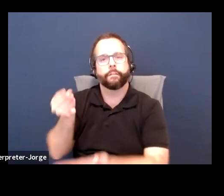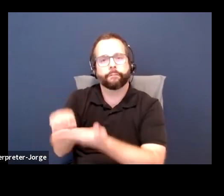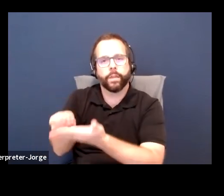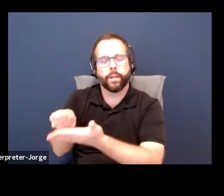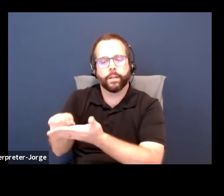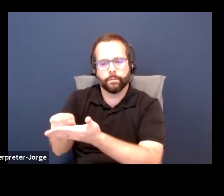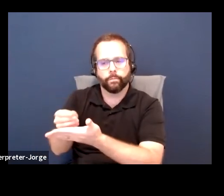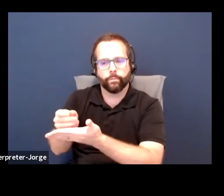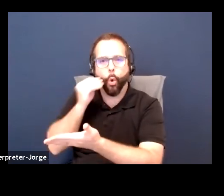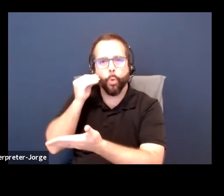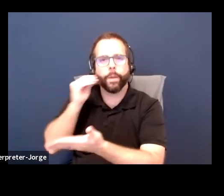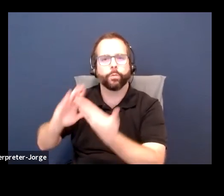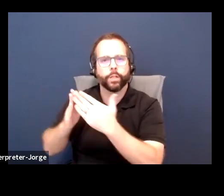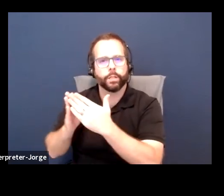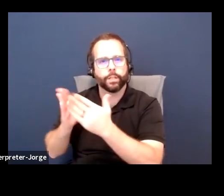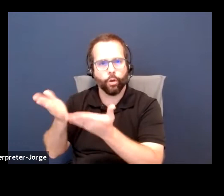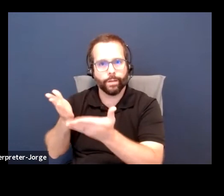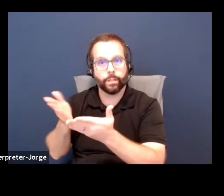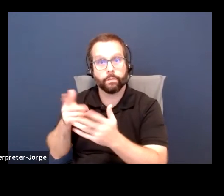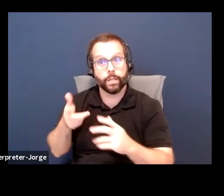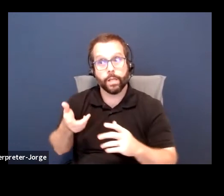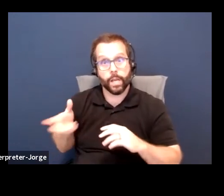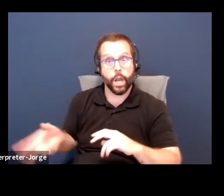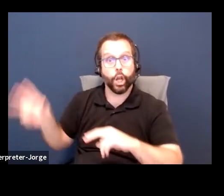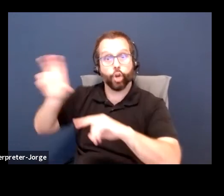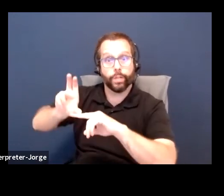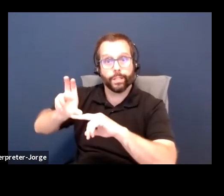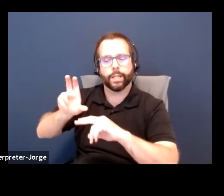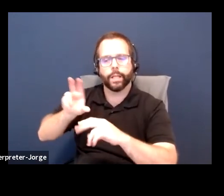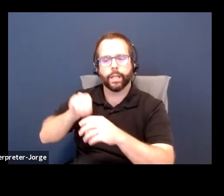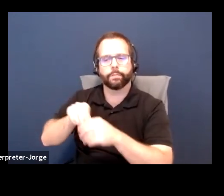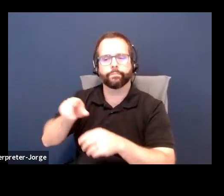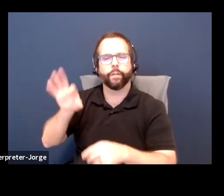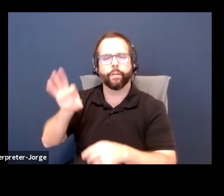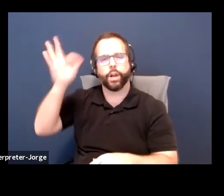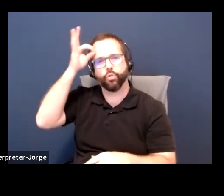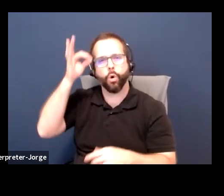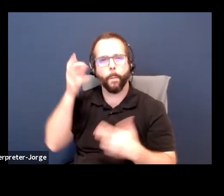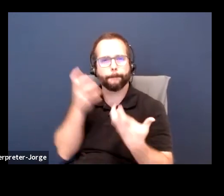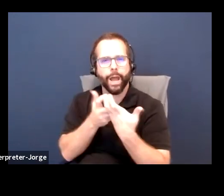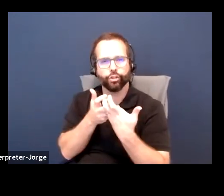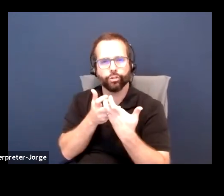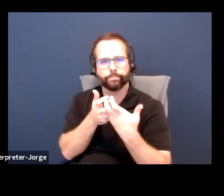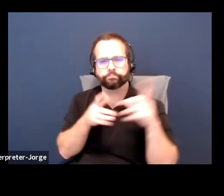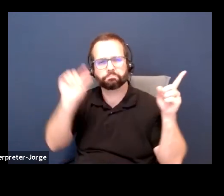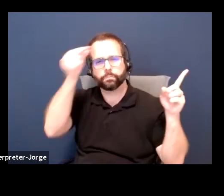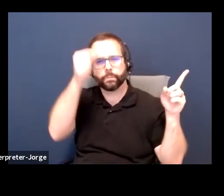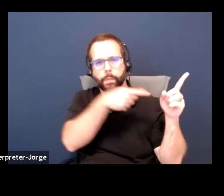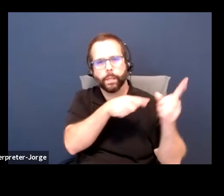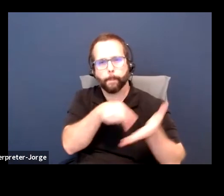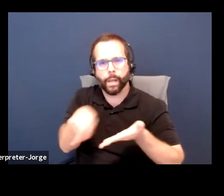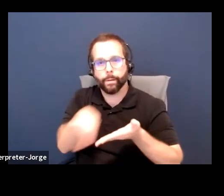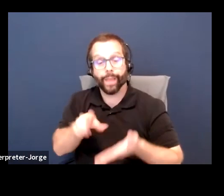services through an increase in the federal match that the government pays. And this money is